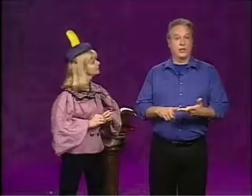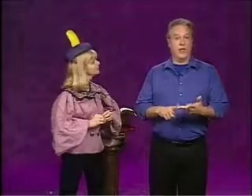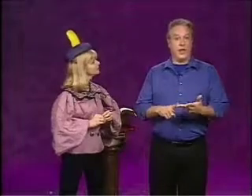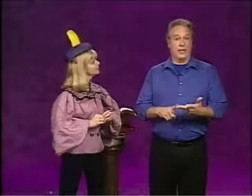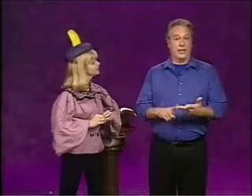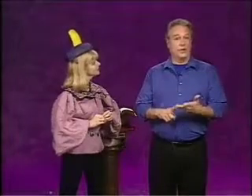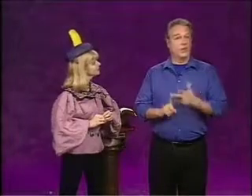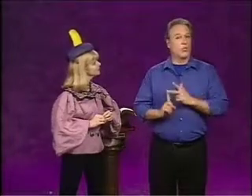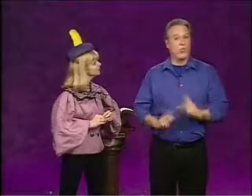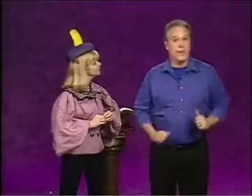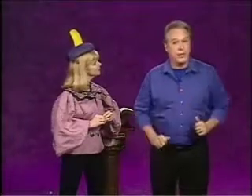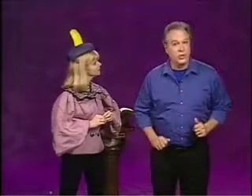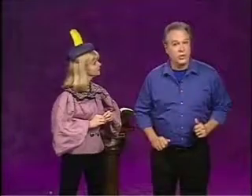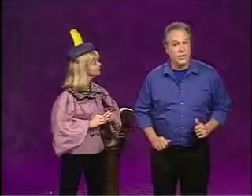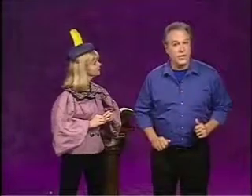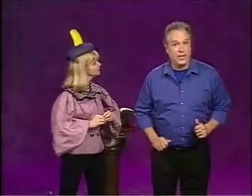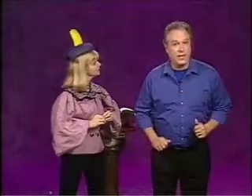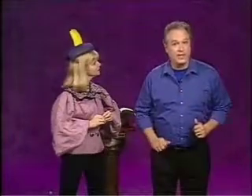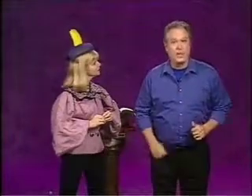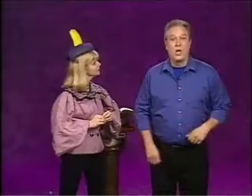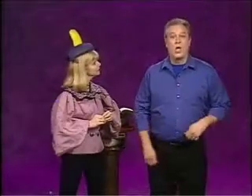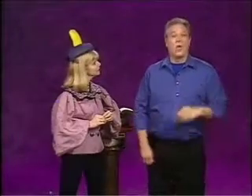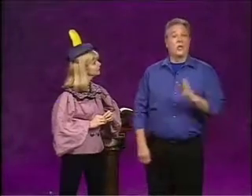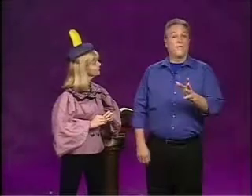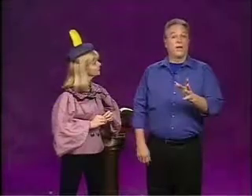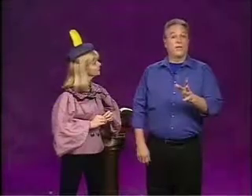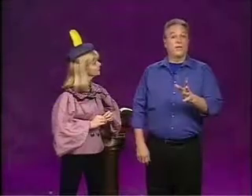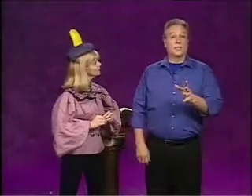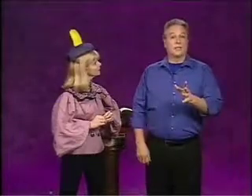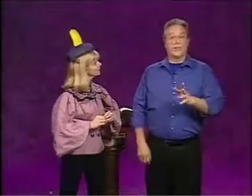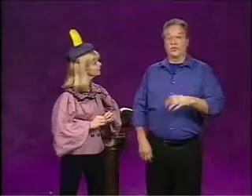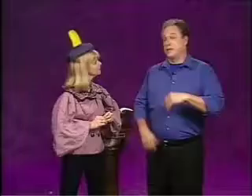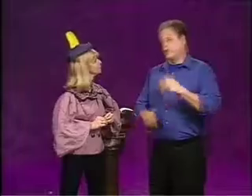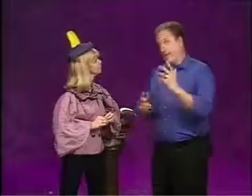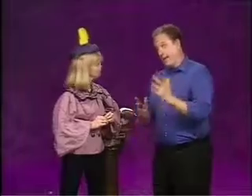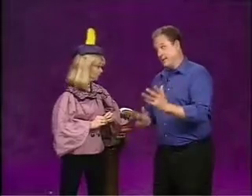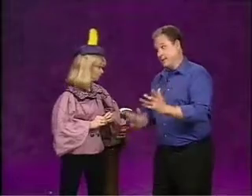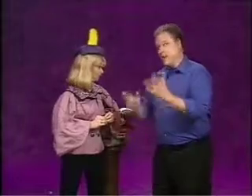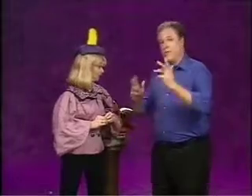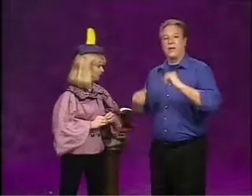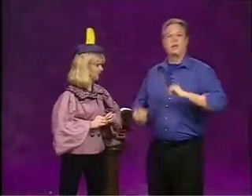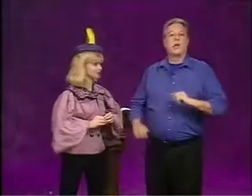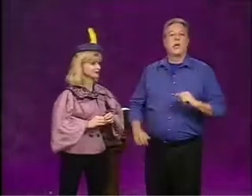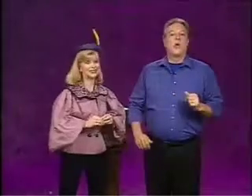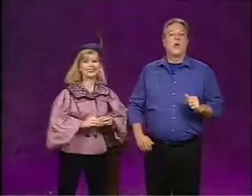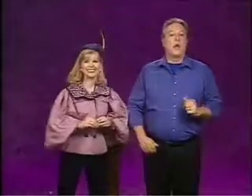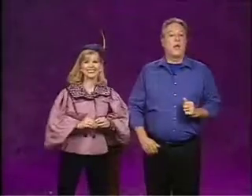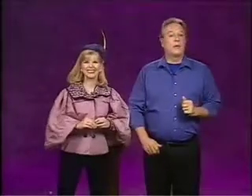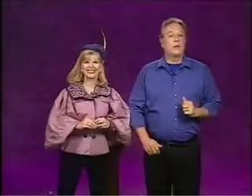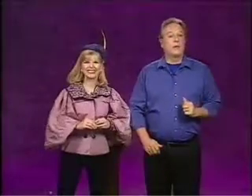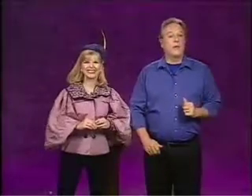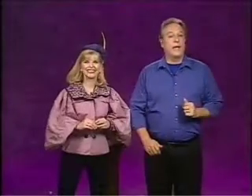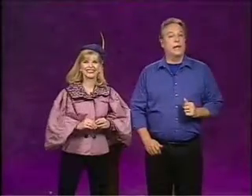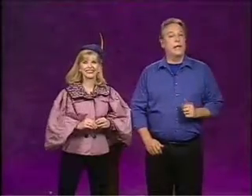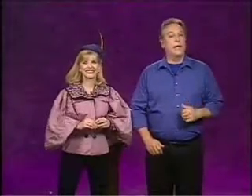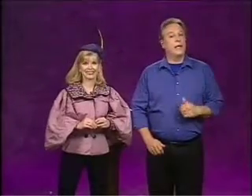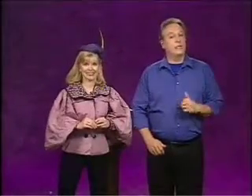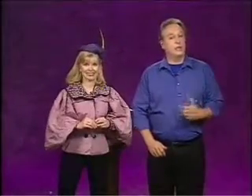of action right in your sign. Your facial expression, as always, will help communicate the meaning